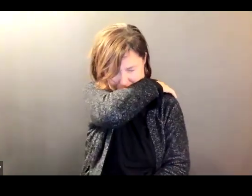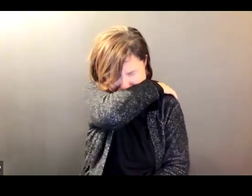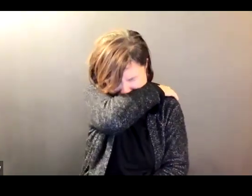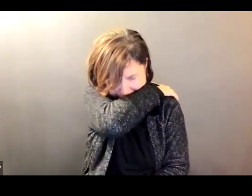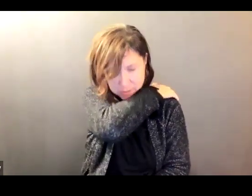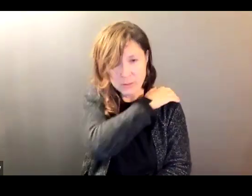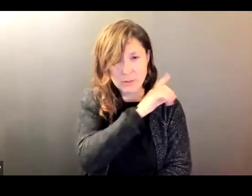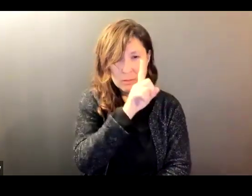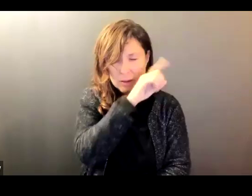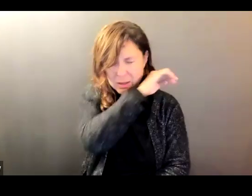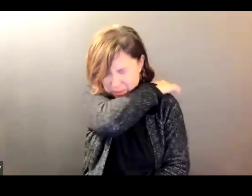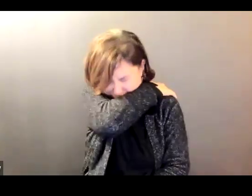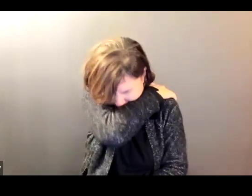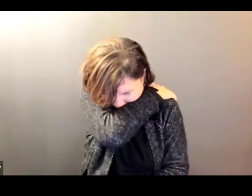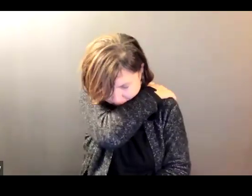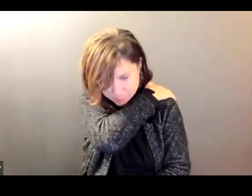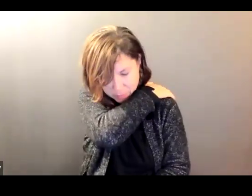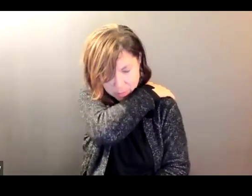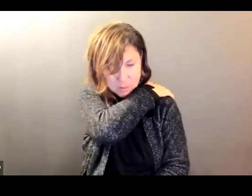Looking at not on your